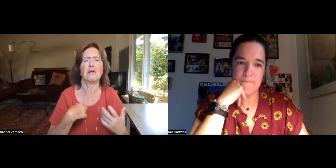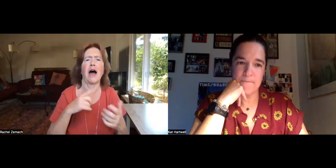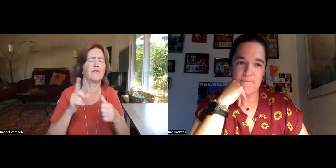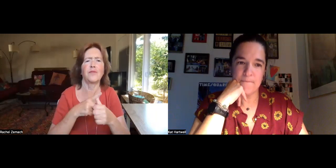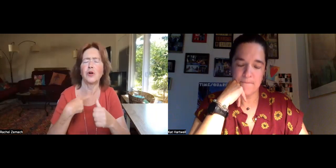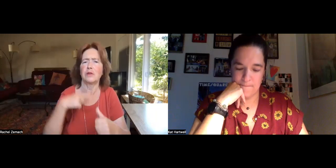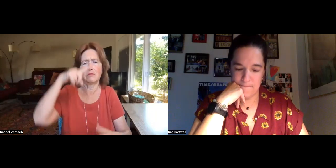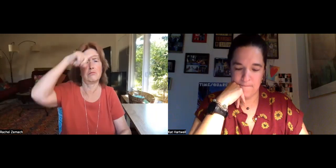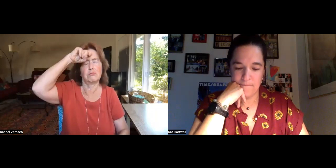First,